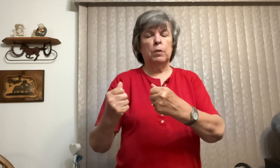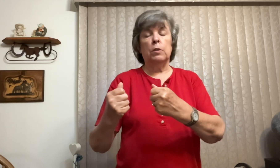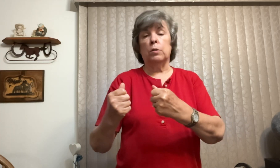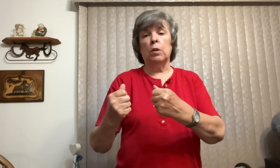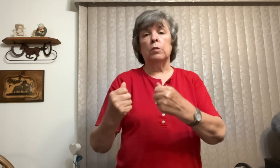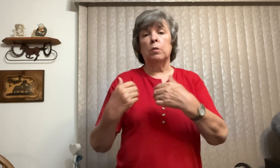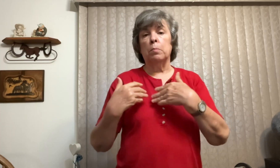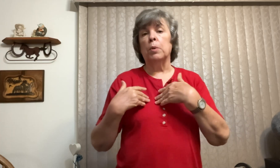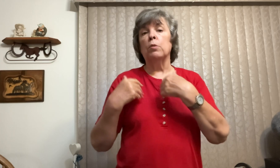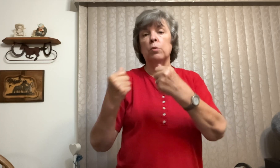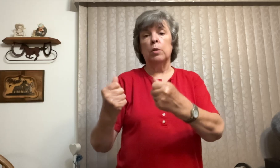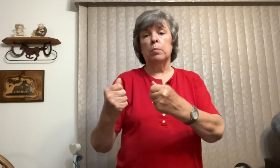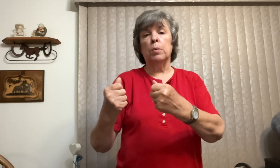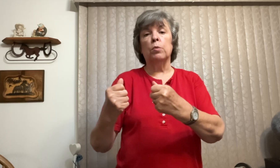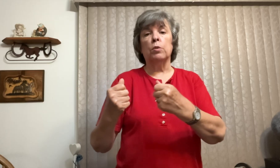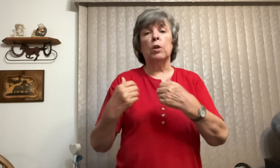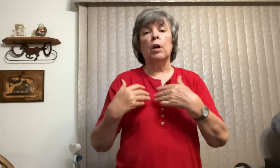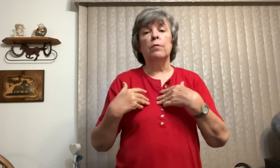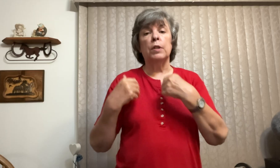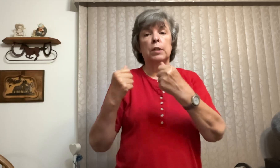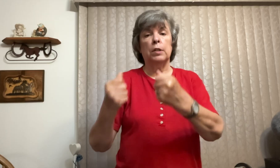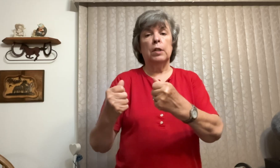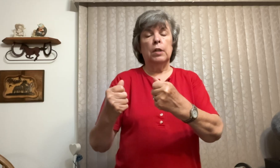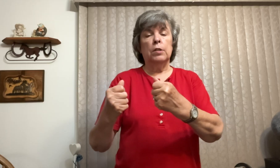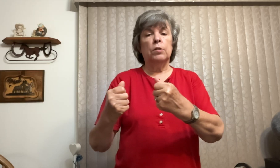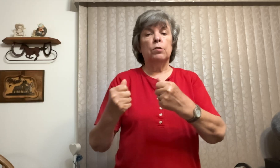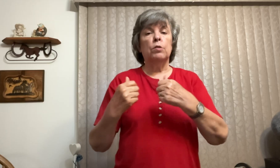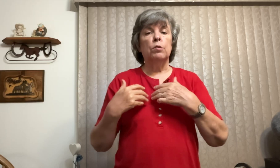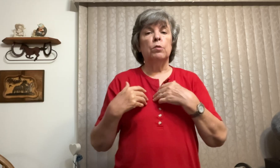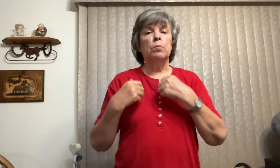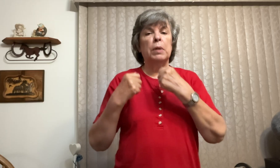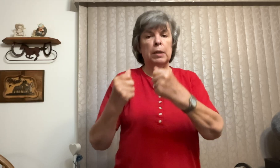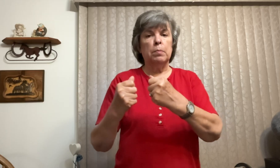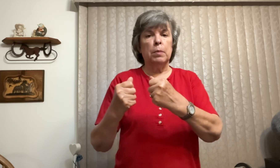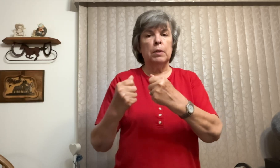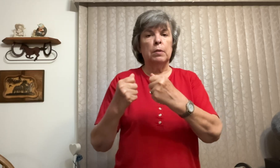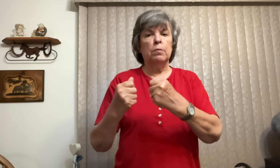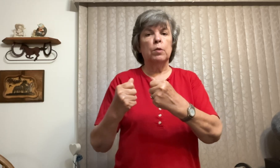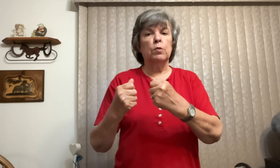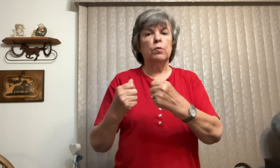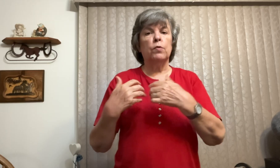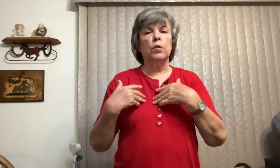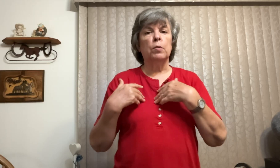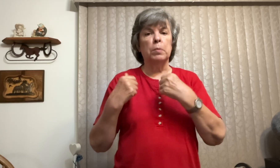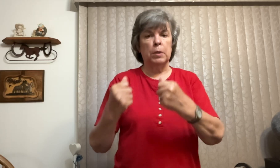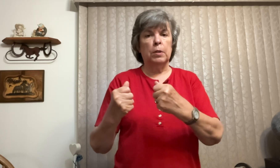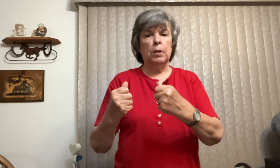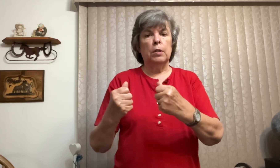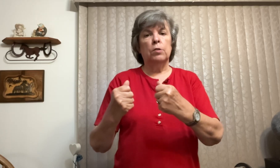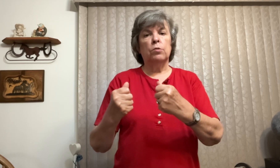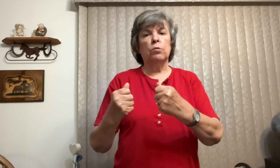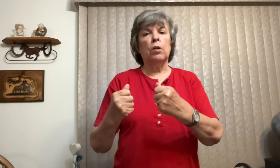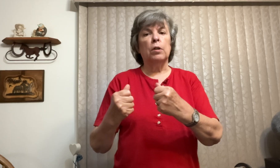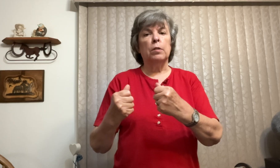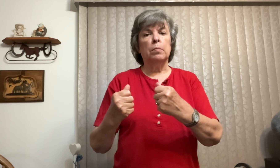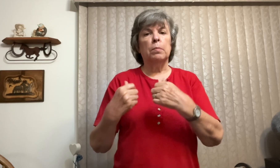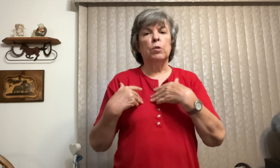this is also bold or confident. So you make a real firm, strong